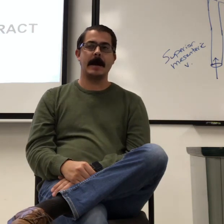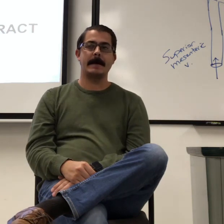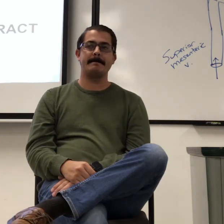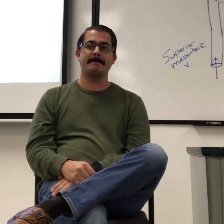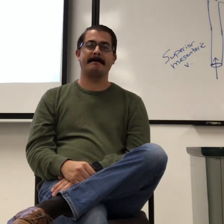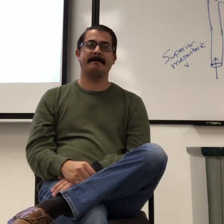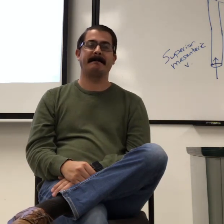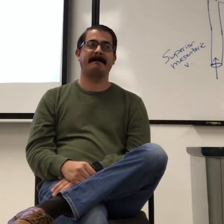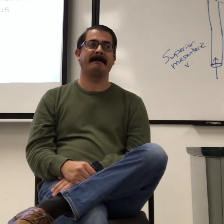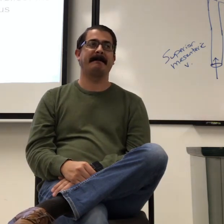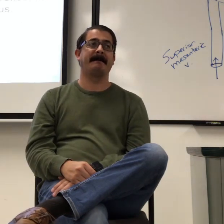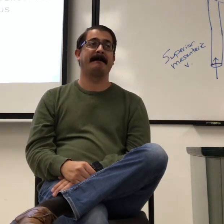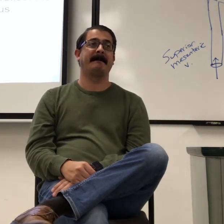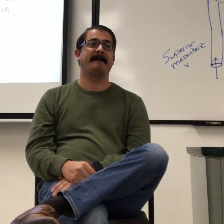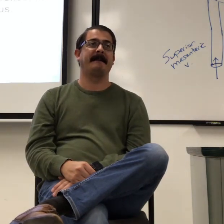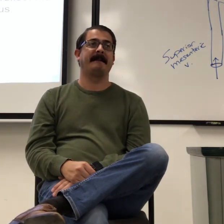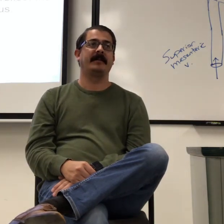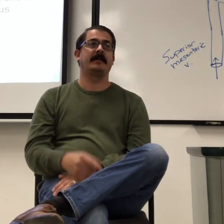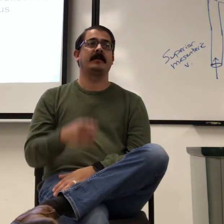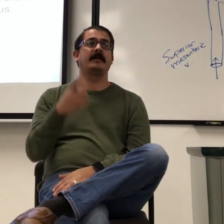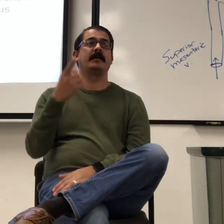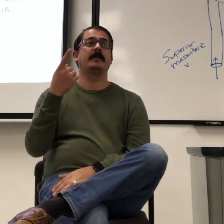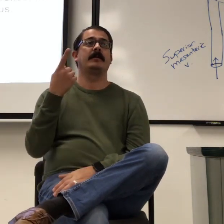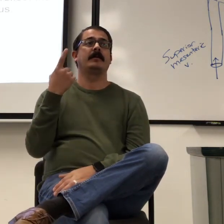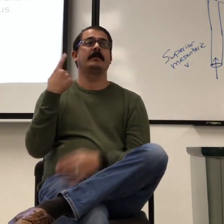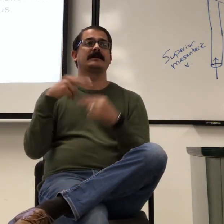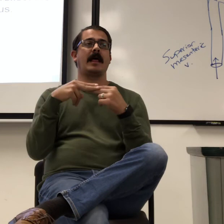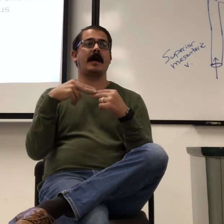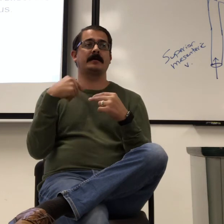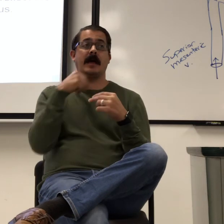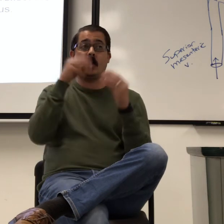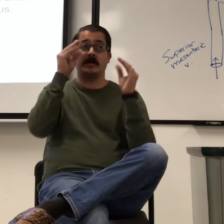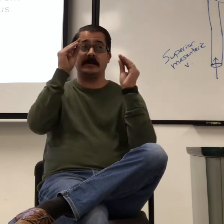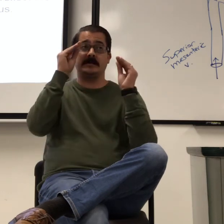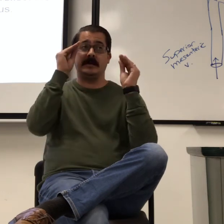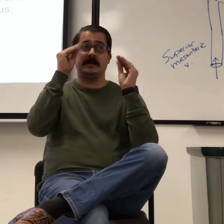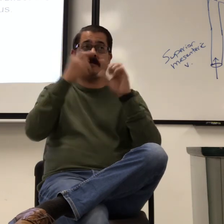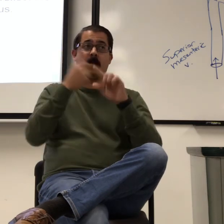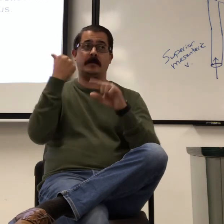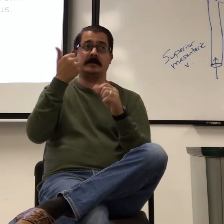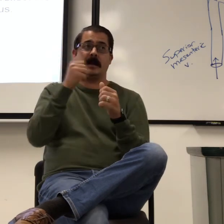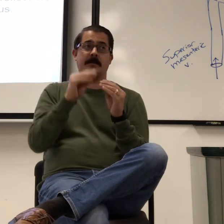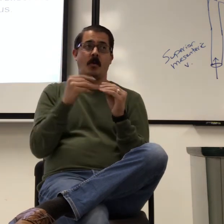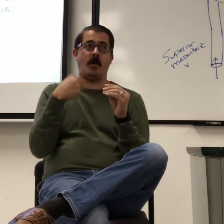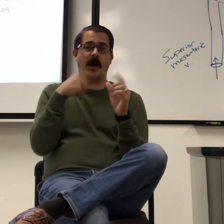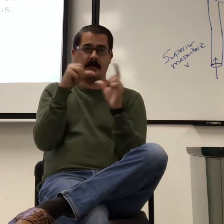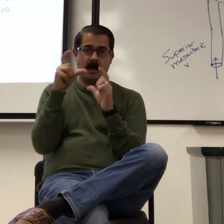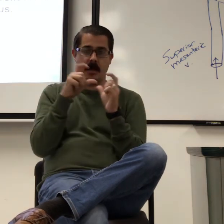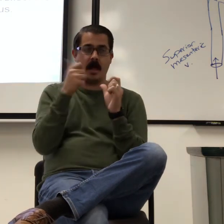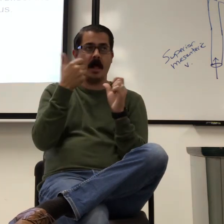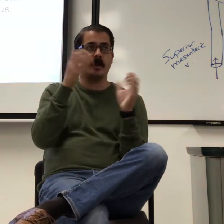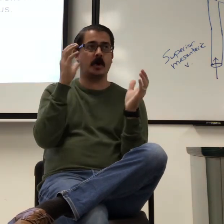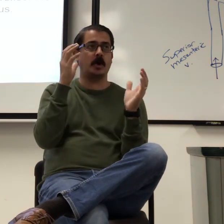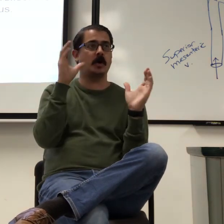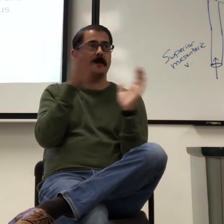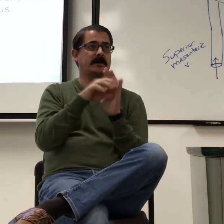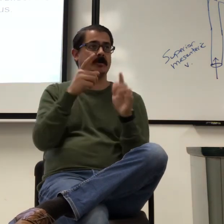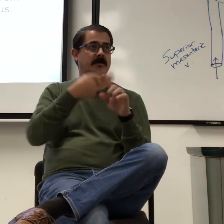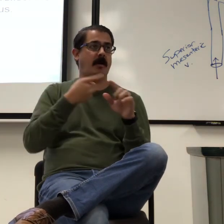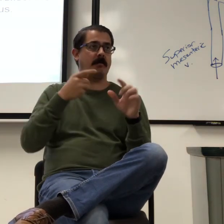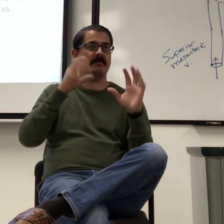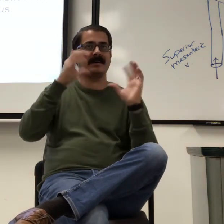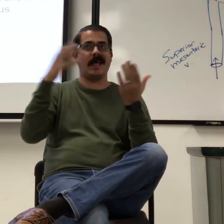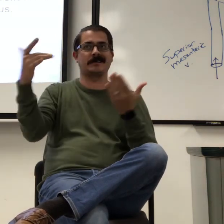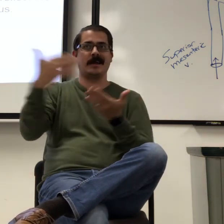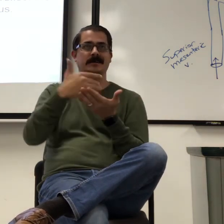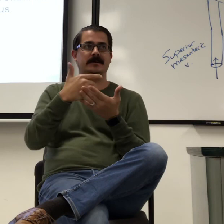Now, the slides here, I don't teach from them anymore because I've taken other pictures from our collection since I